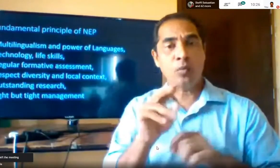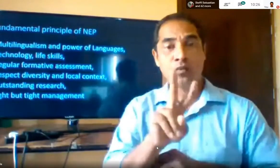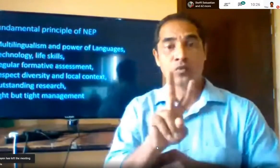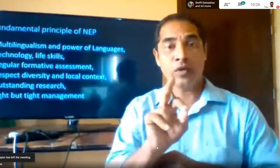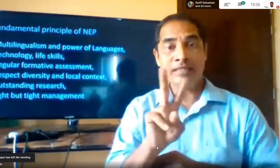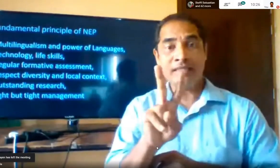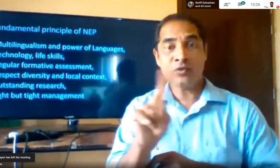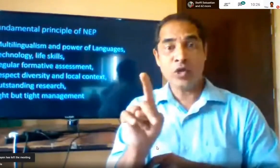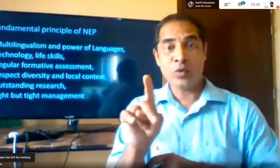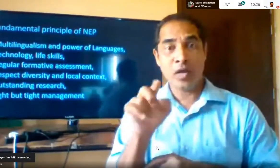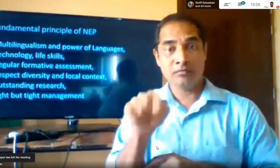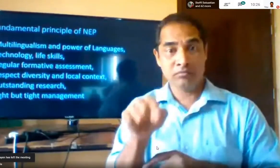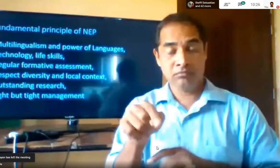life.